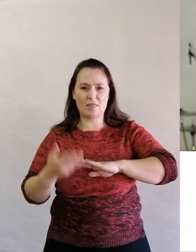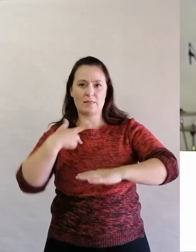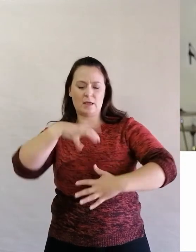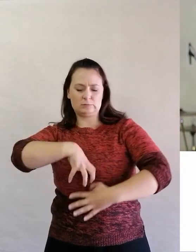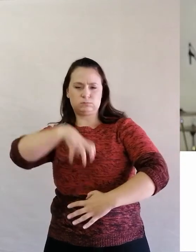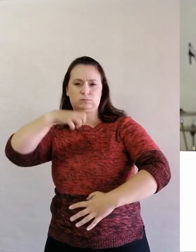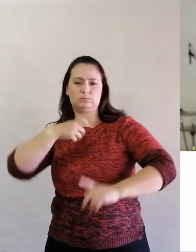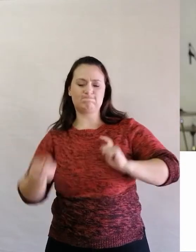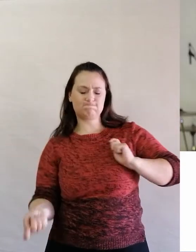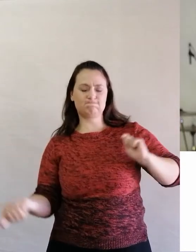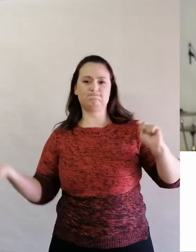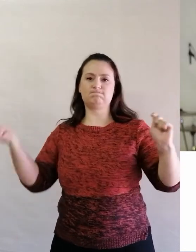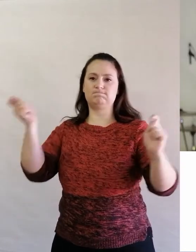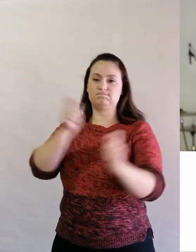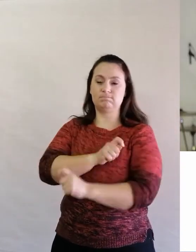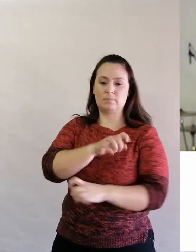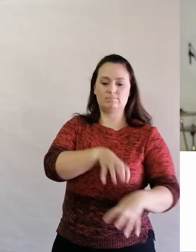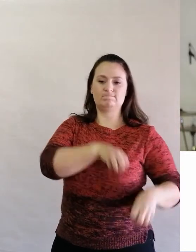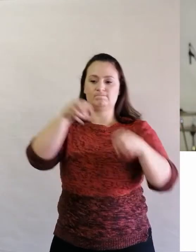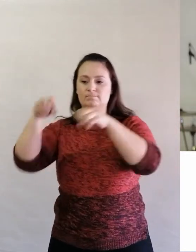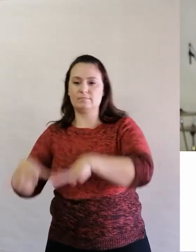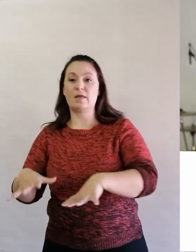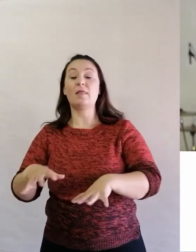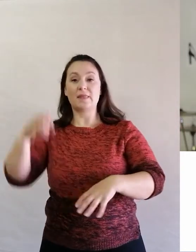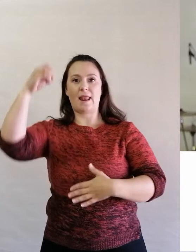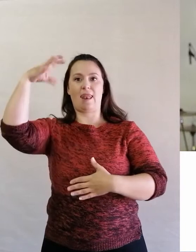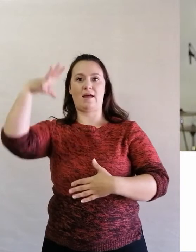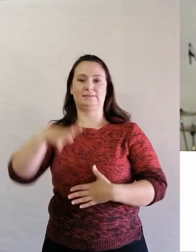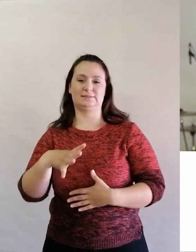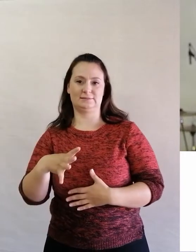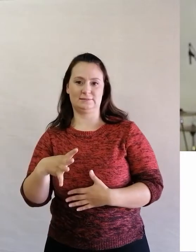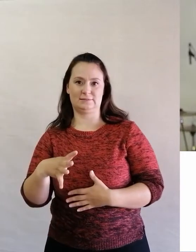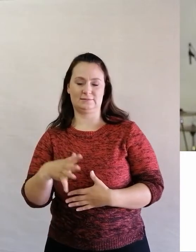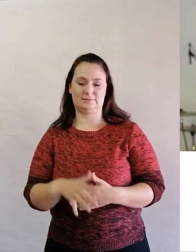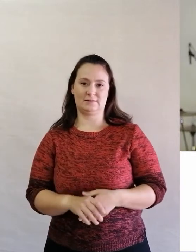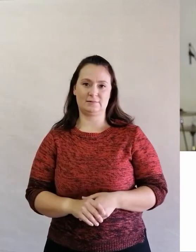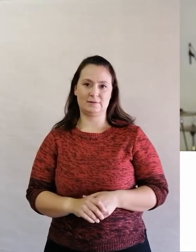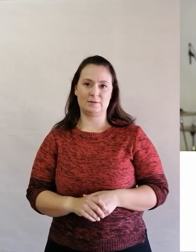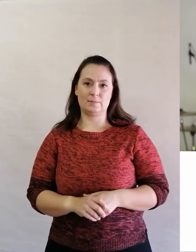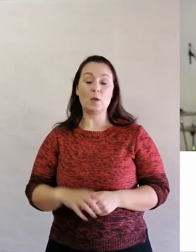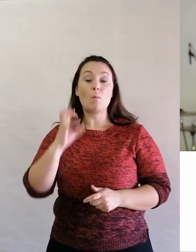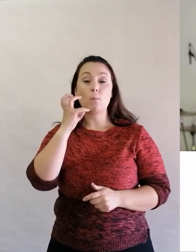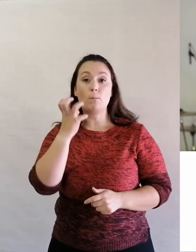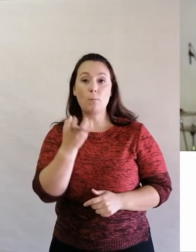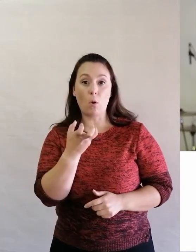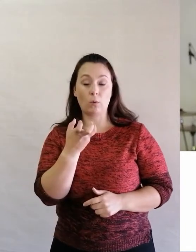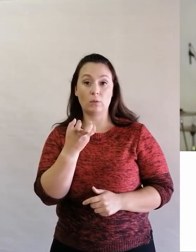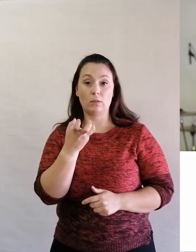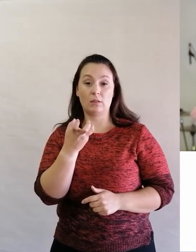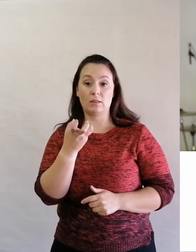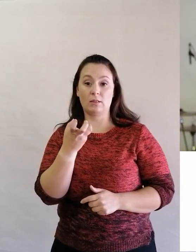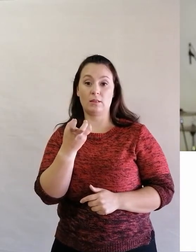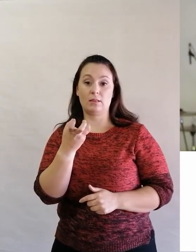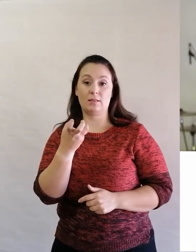translates us. It kind of transfers us into the kingdom of light, as it did with Paul. I wonder when Paul eventually did go preaching